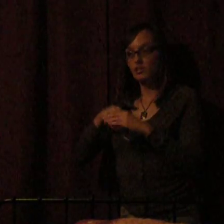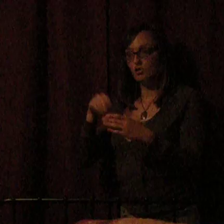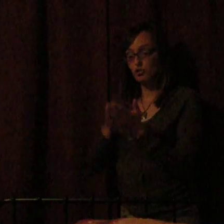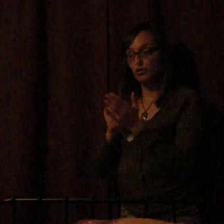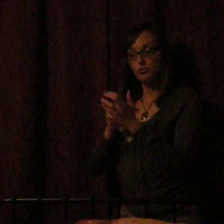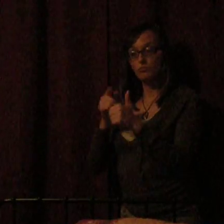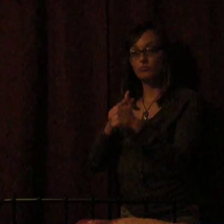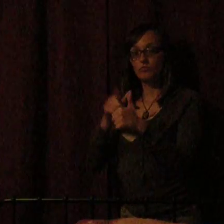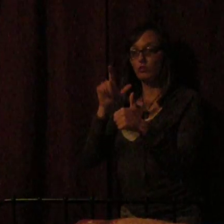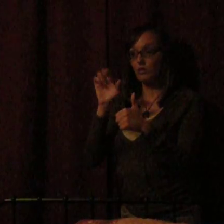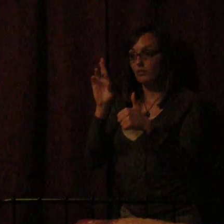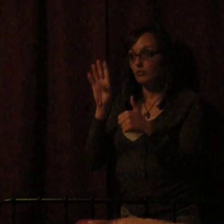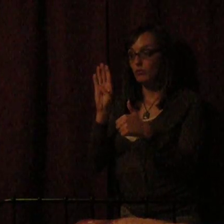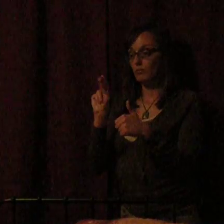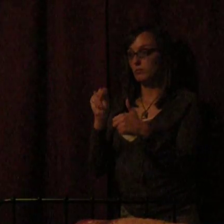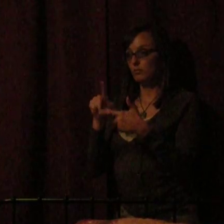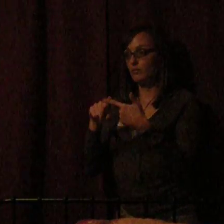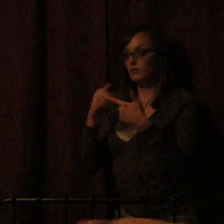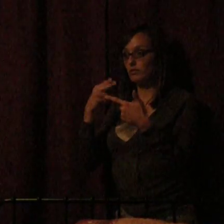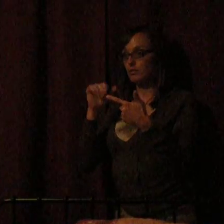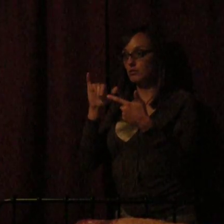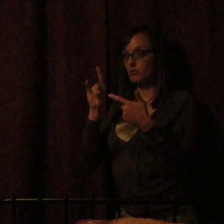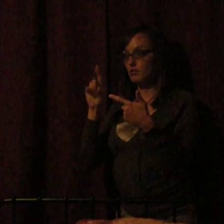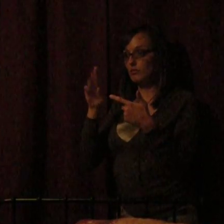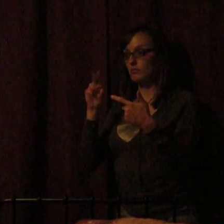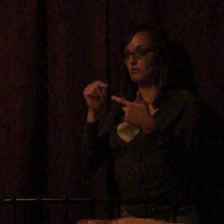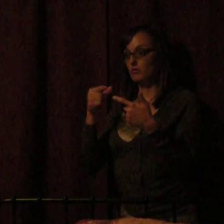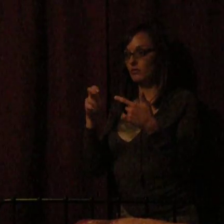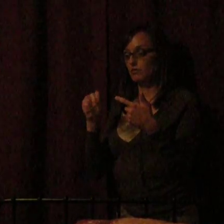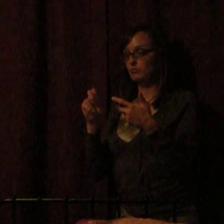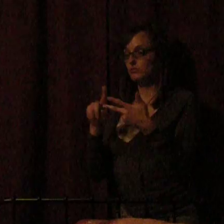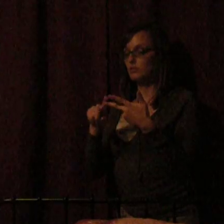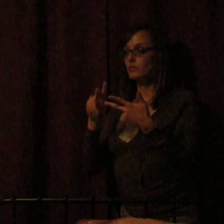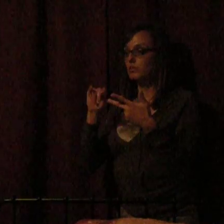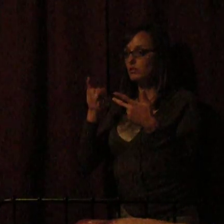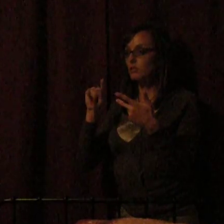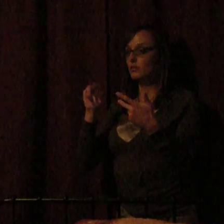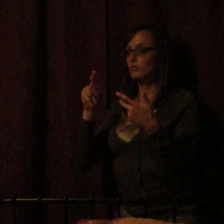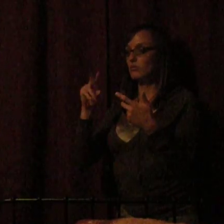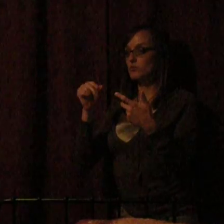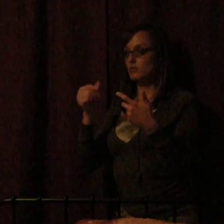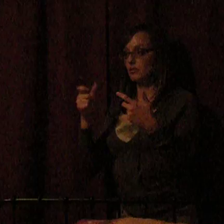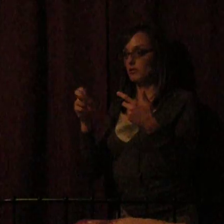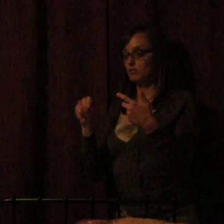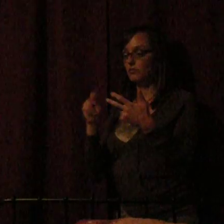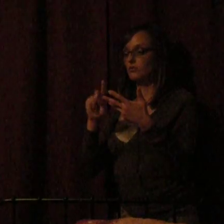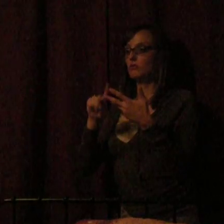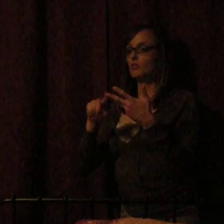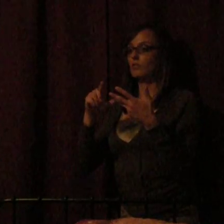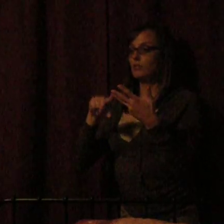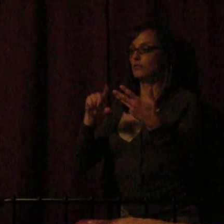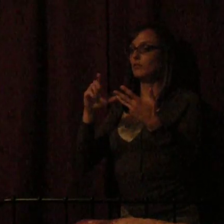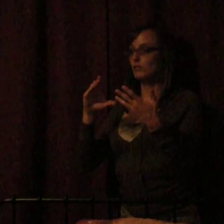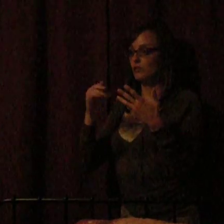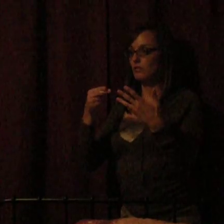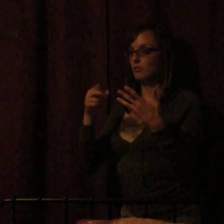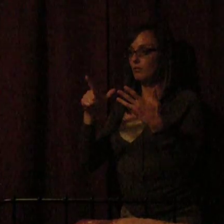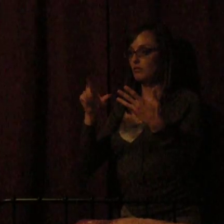carbon, hydrogen, nitrogen, chlorine, and iron. All very, very common